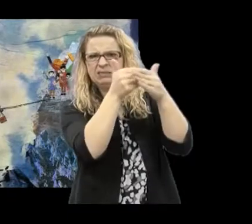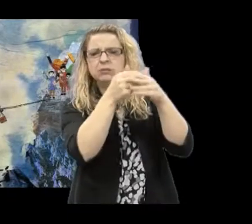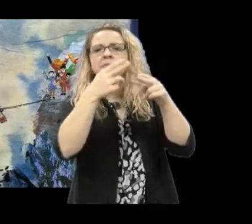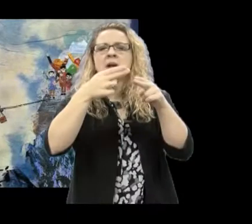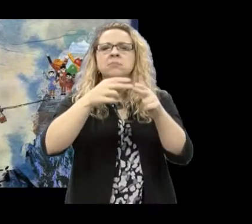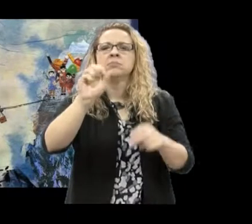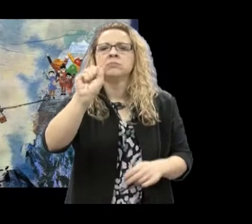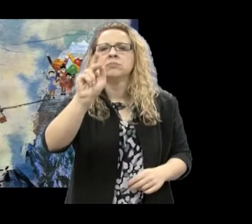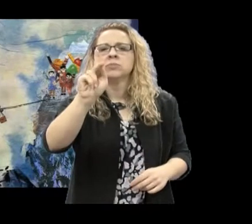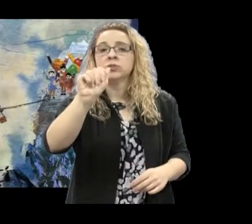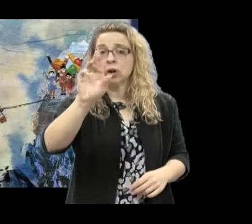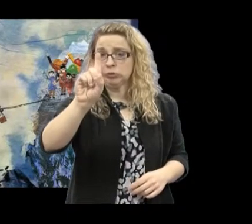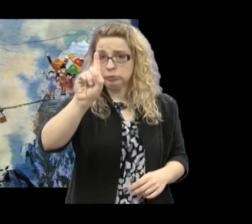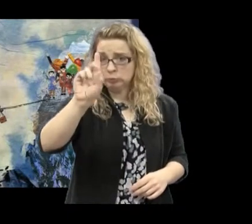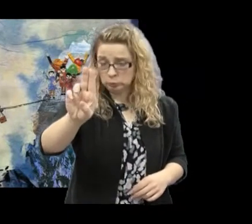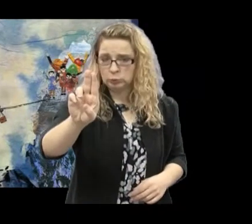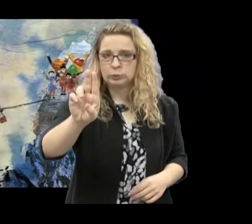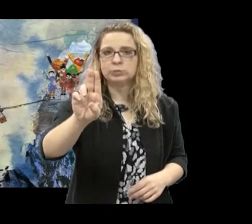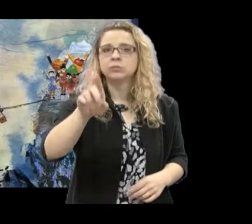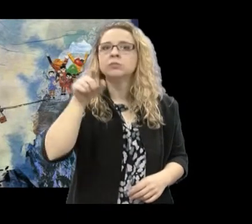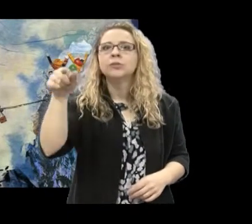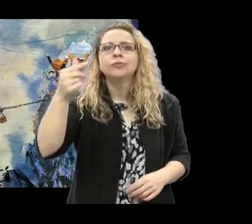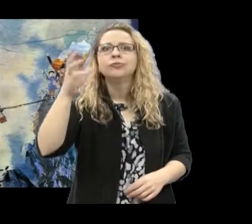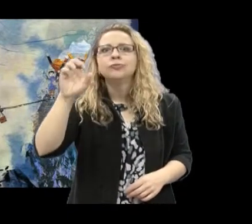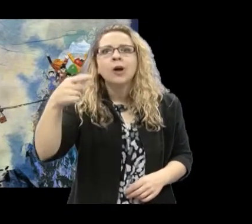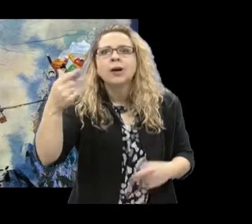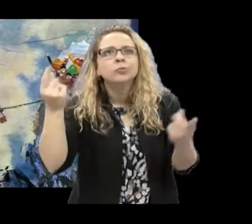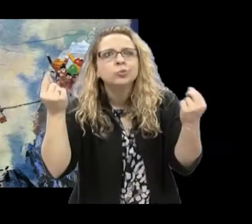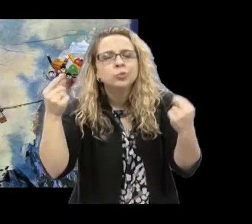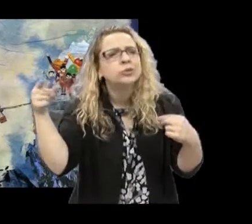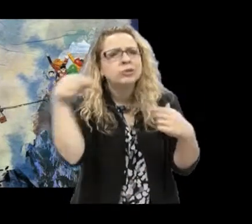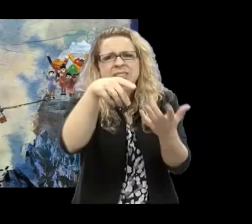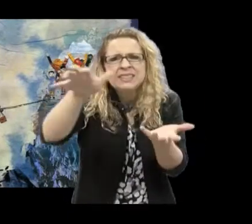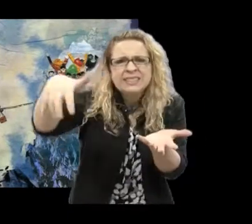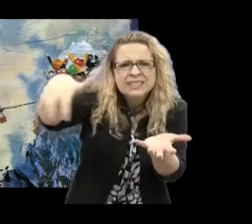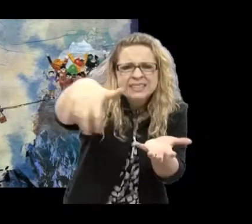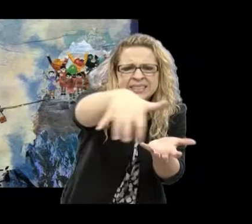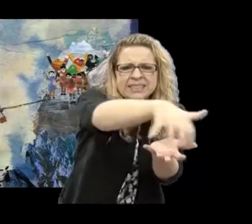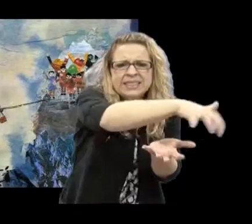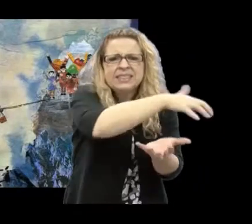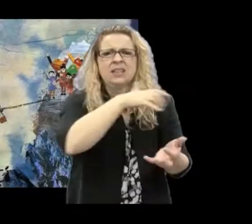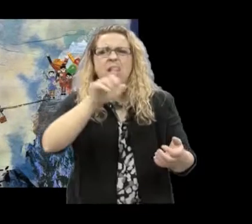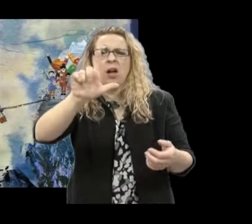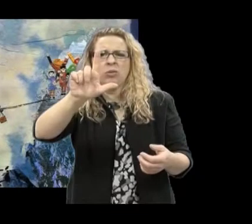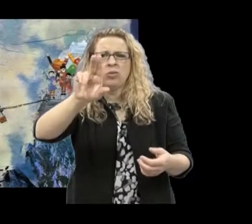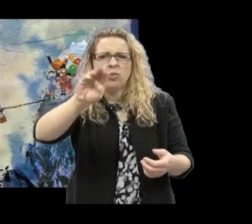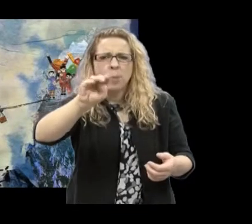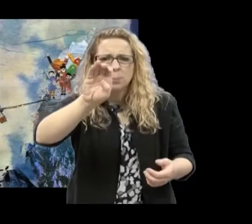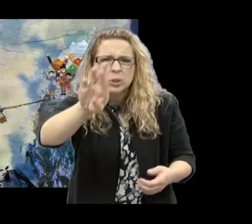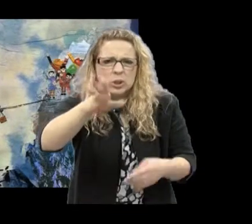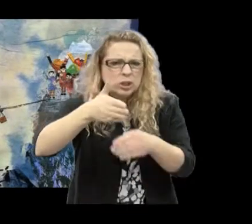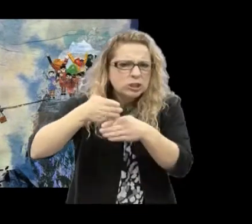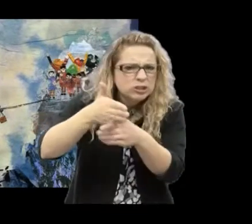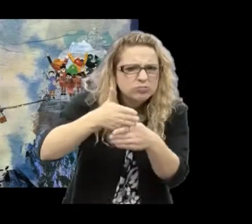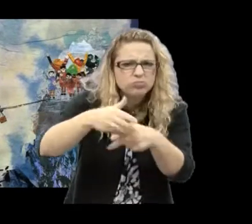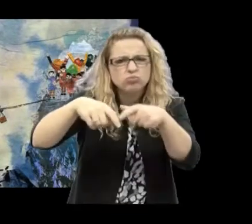In Skardu, the nearest big town, he had collected the lumber, cement,